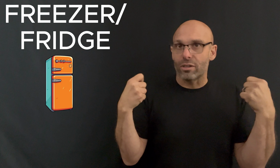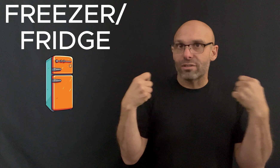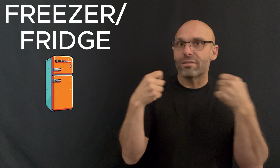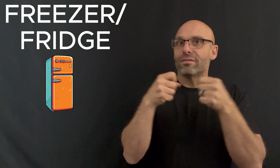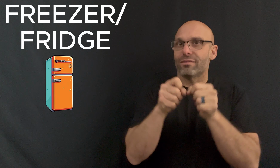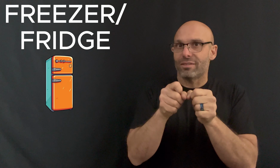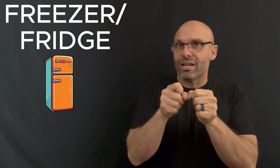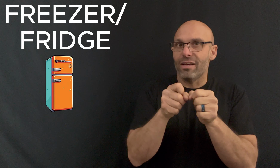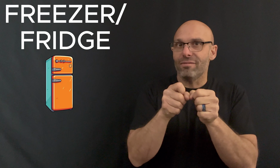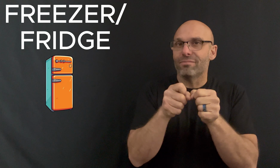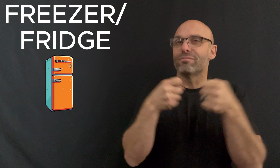doors, okay?